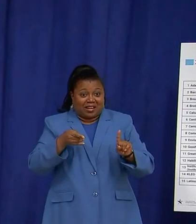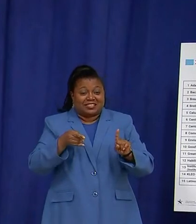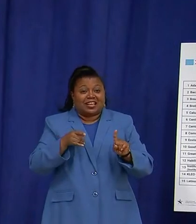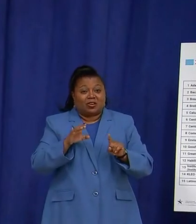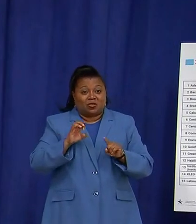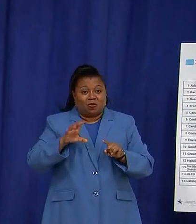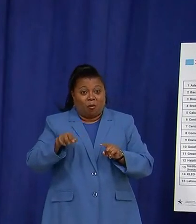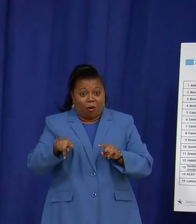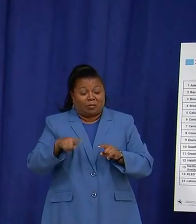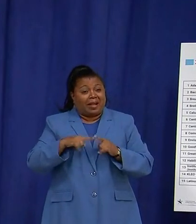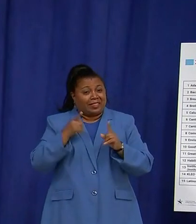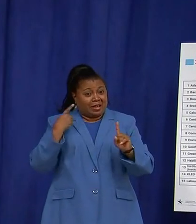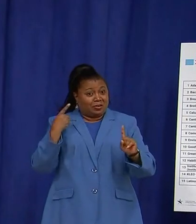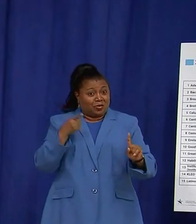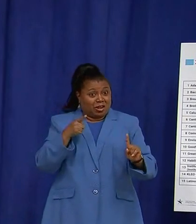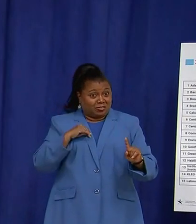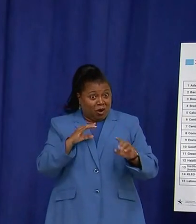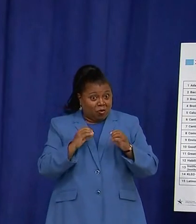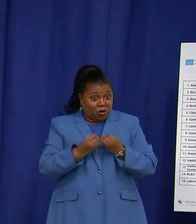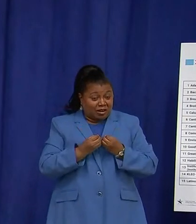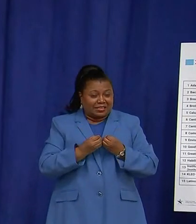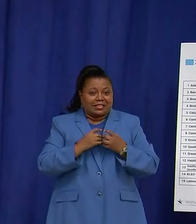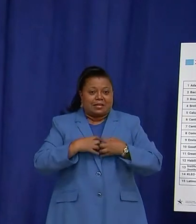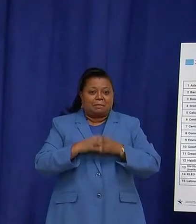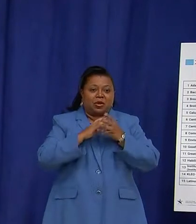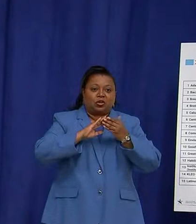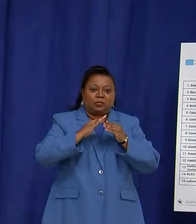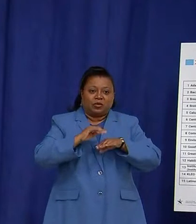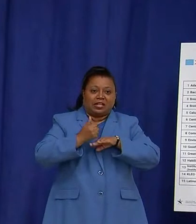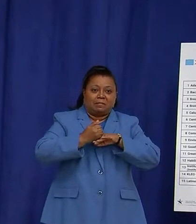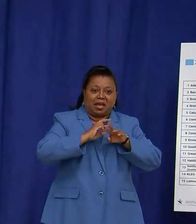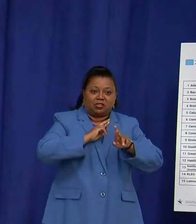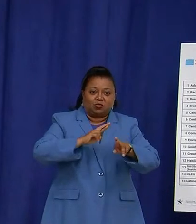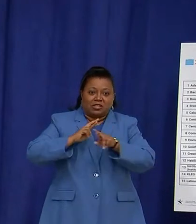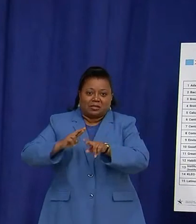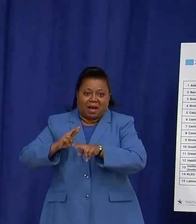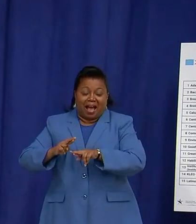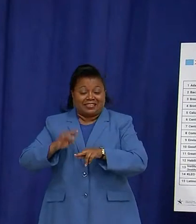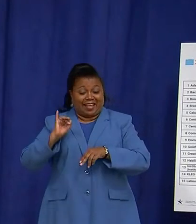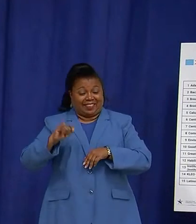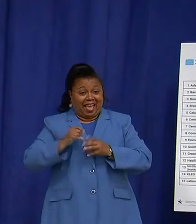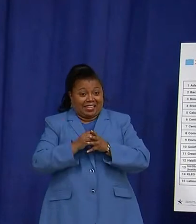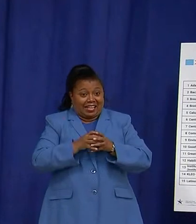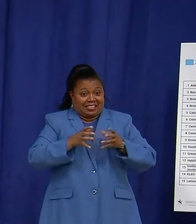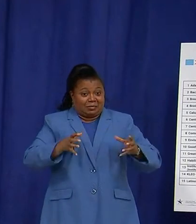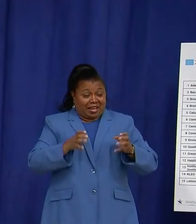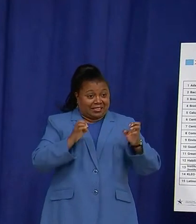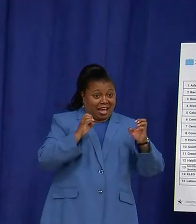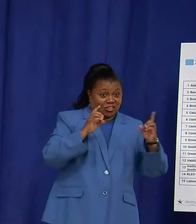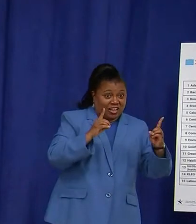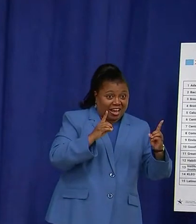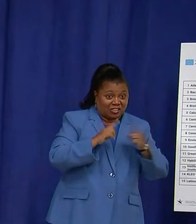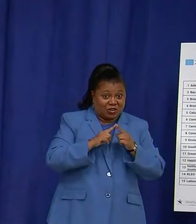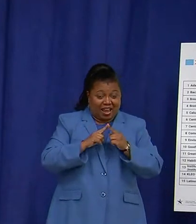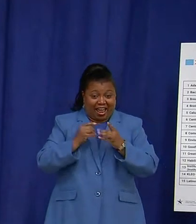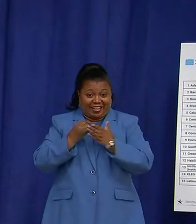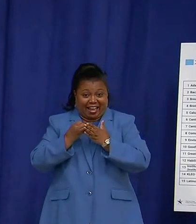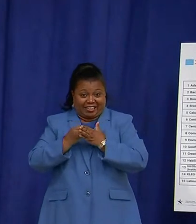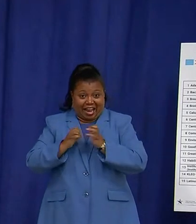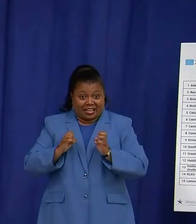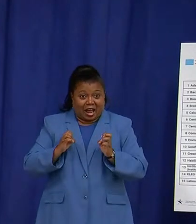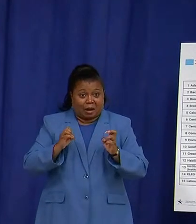Corps. The mission of our organization is to build community-based response that expands educational and